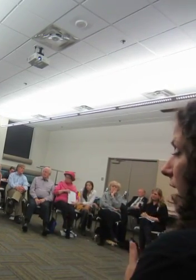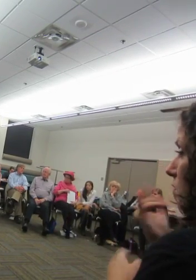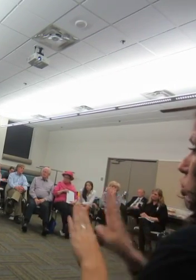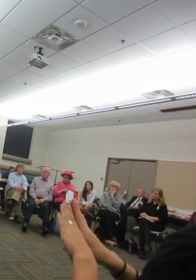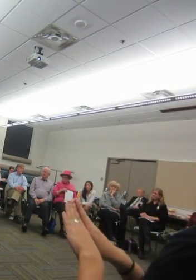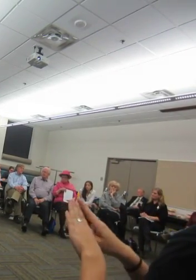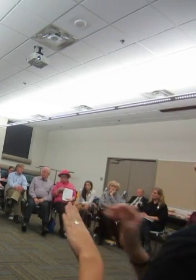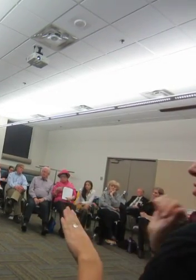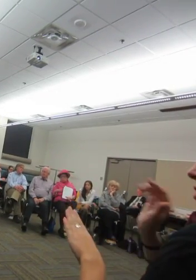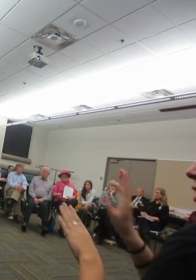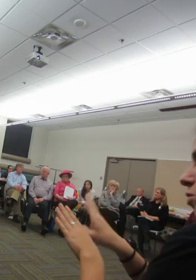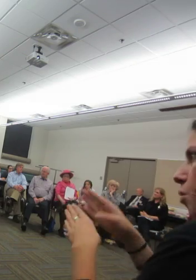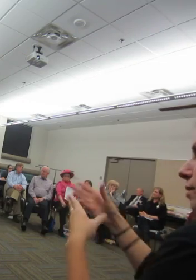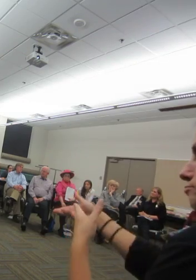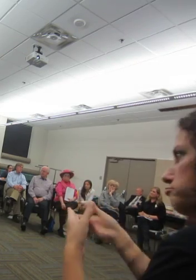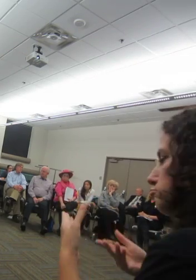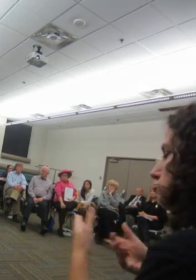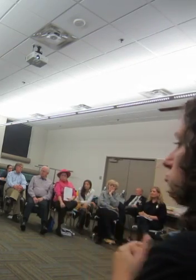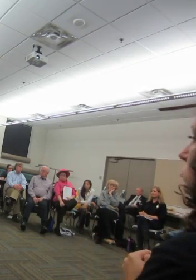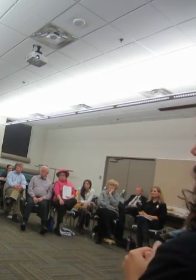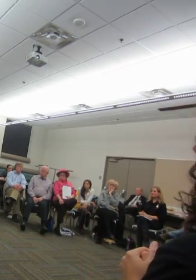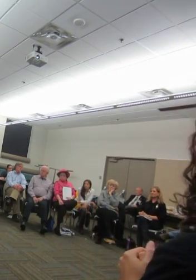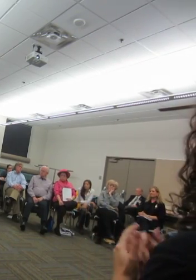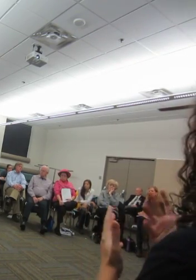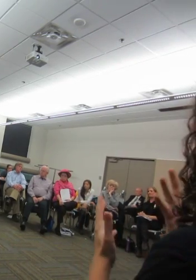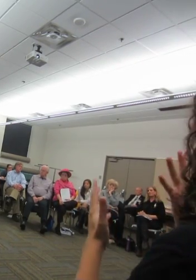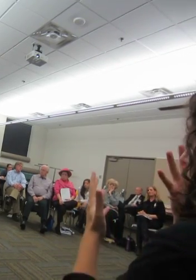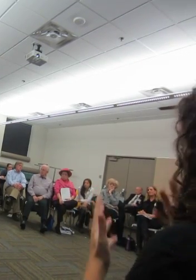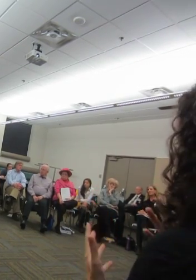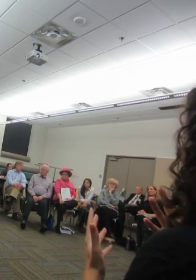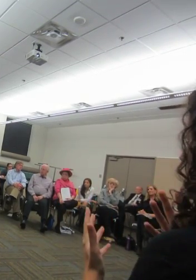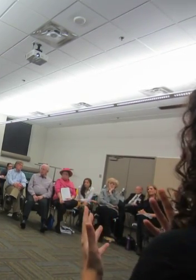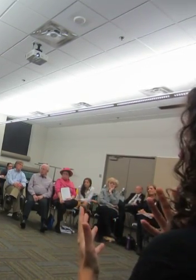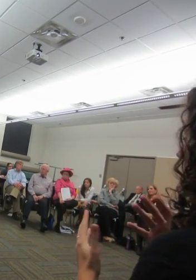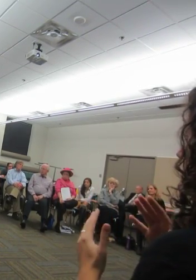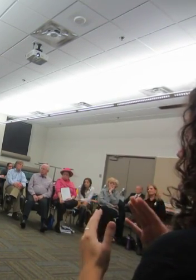unfortunately, with the city's blessing,